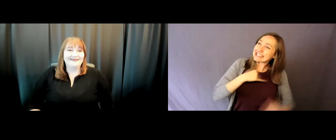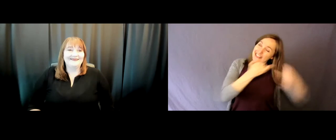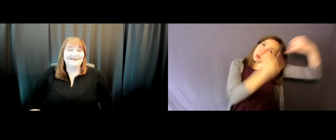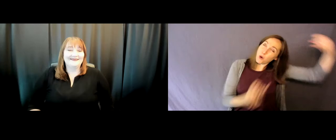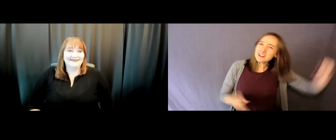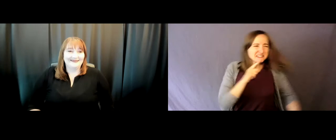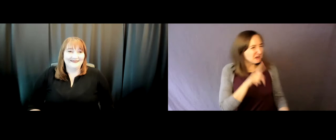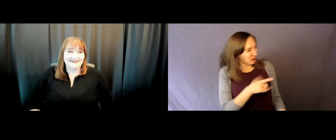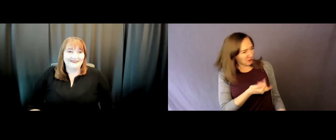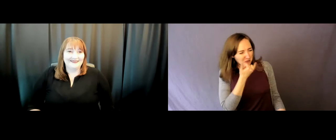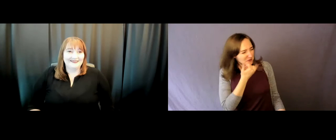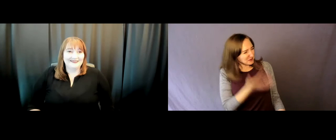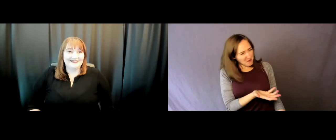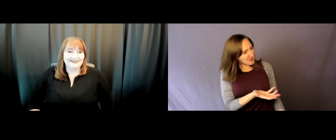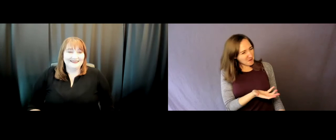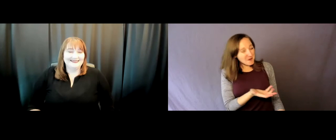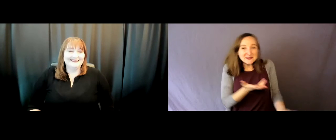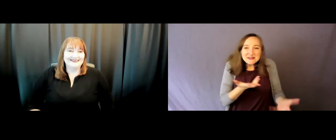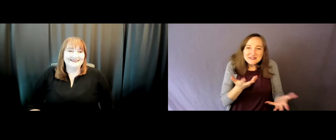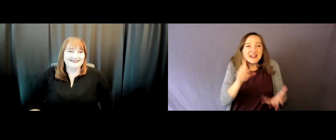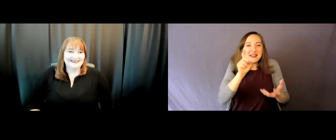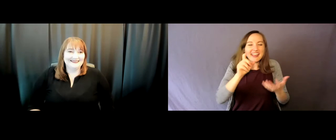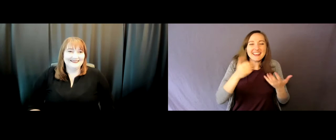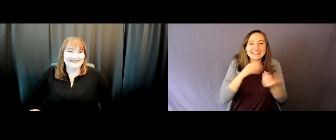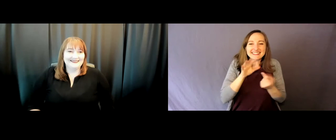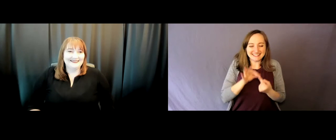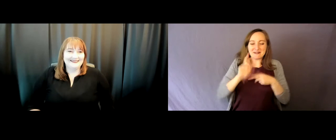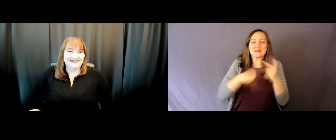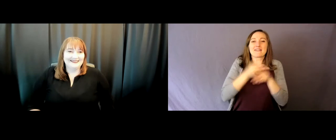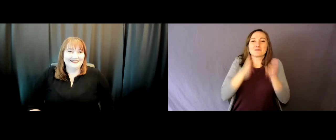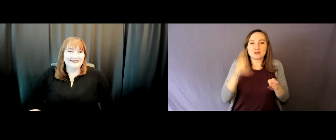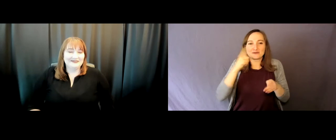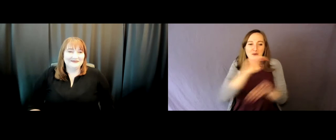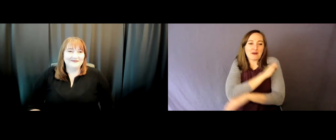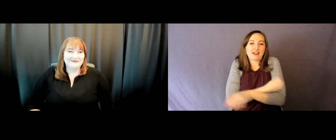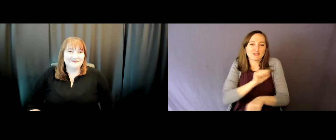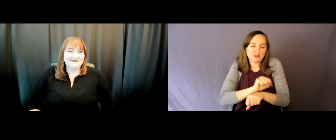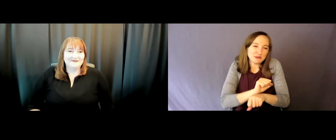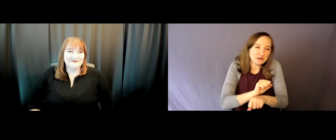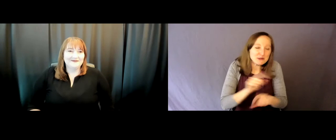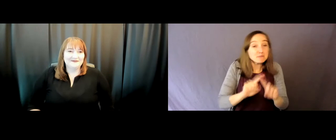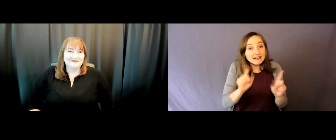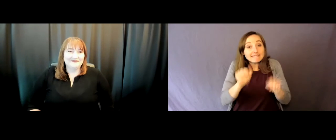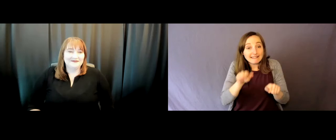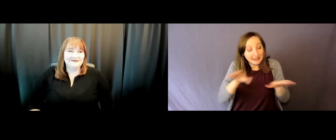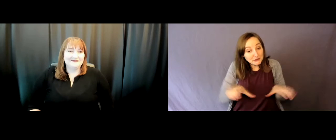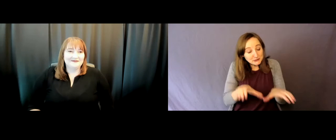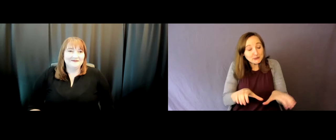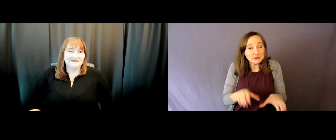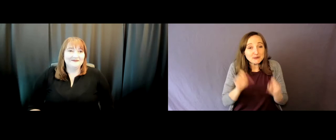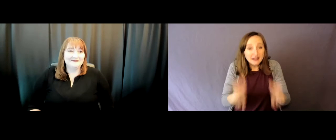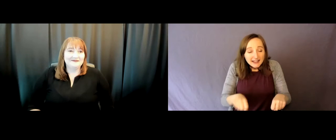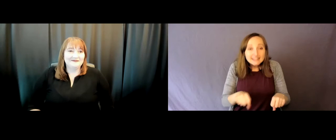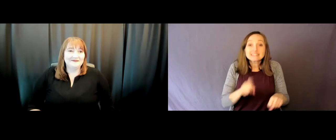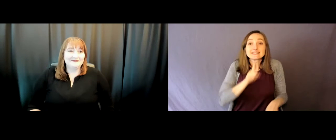if you're talking about it. And so, it does take a certain person to do energy work, but it can be done.